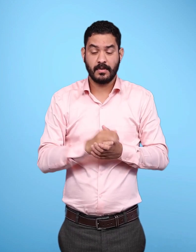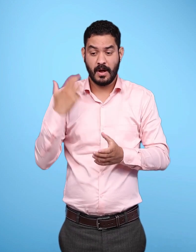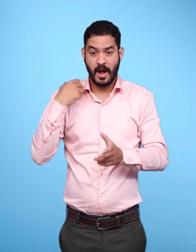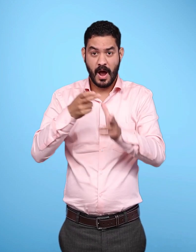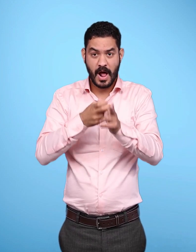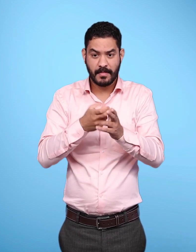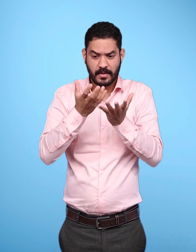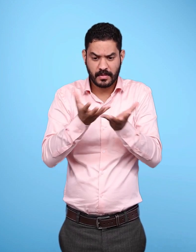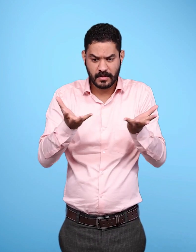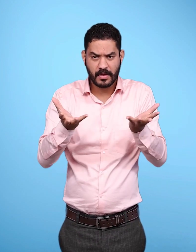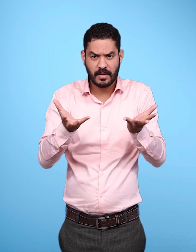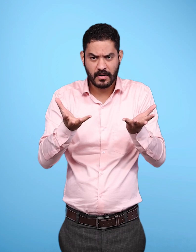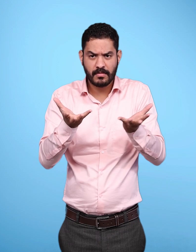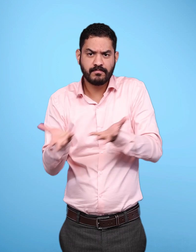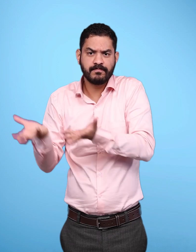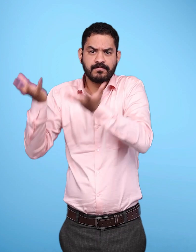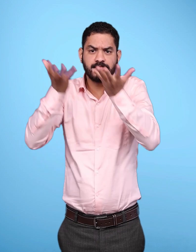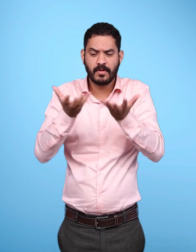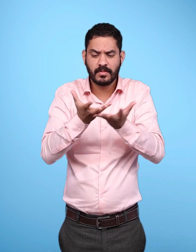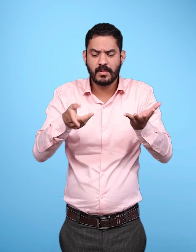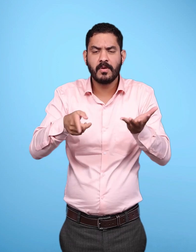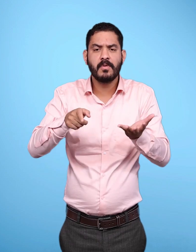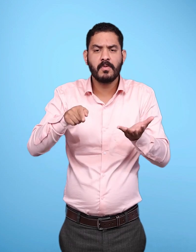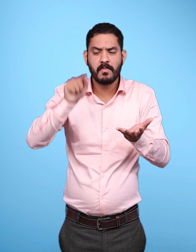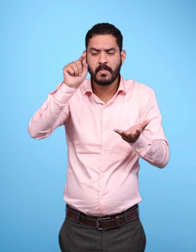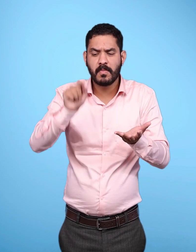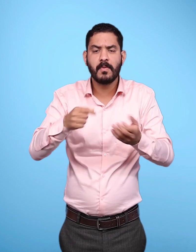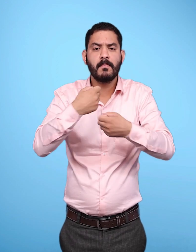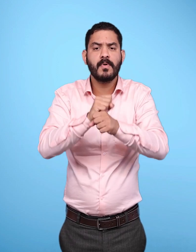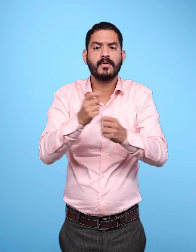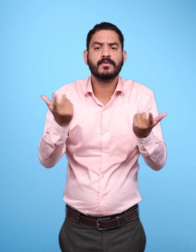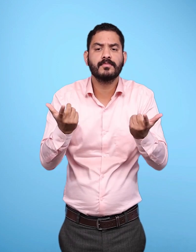Make a list of all the things that were carried with the army.